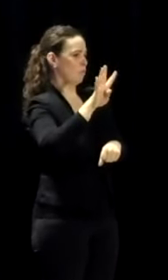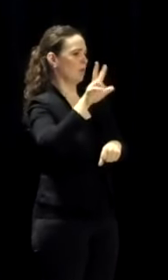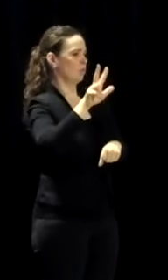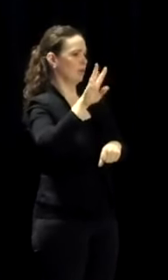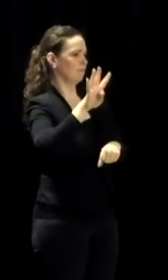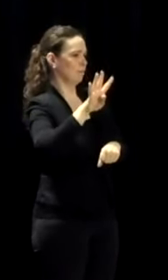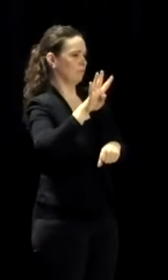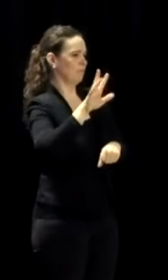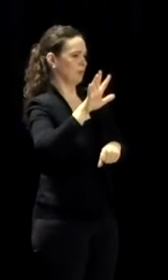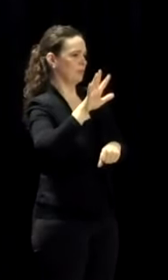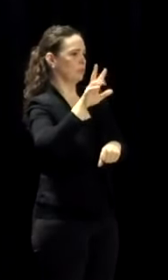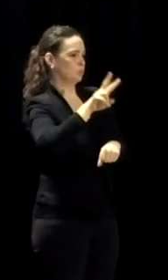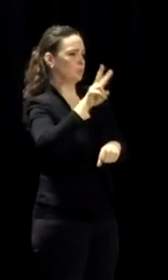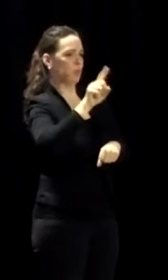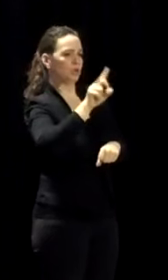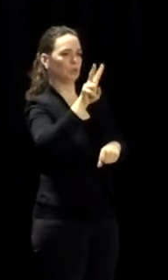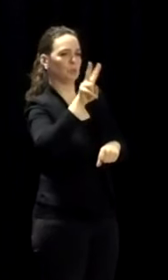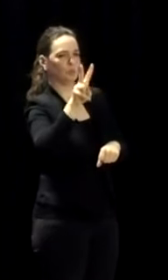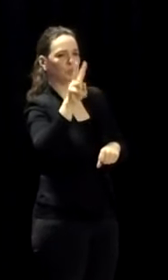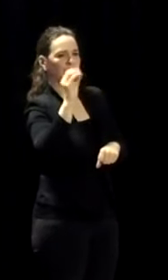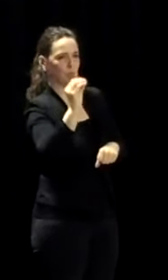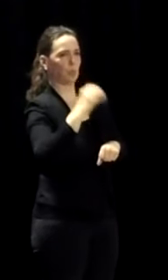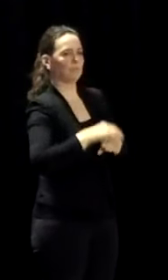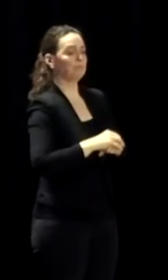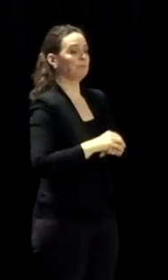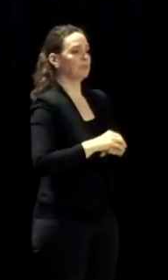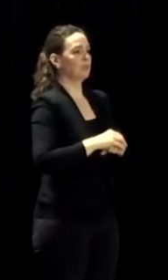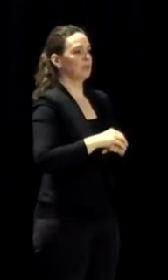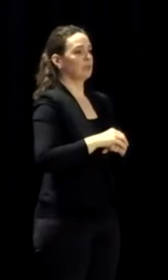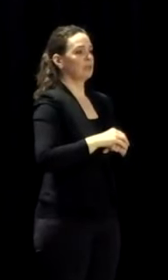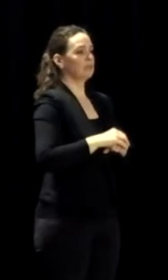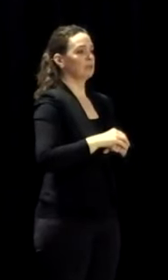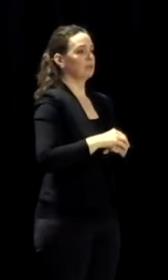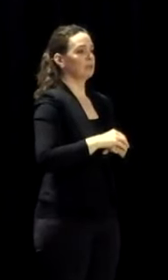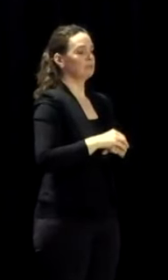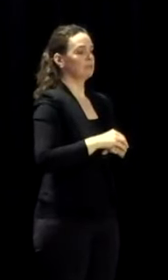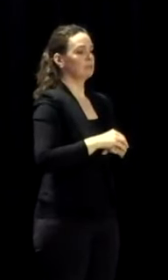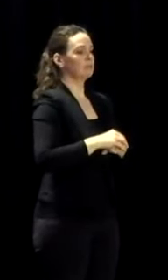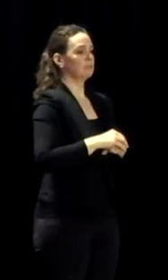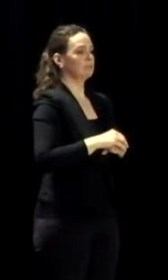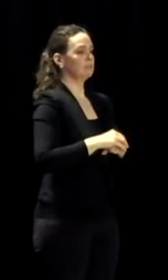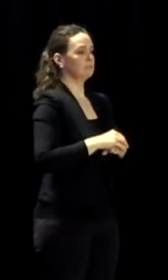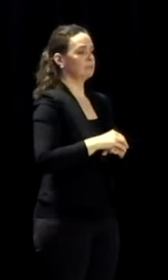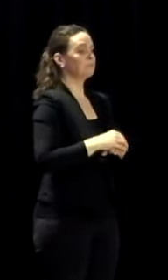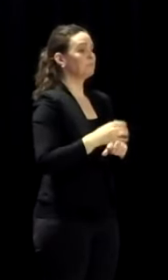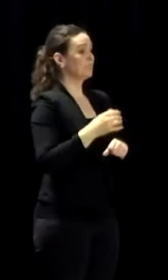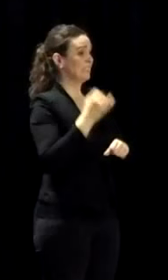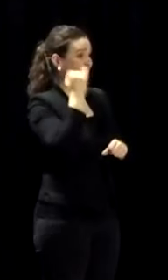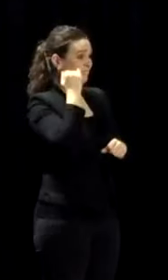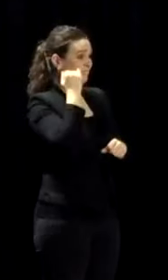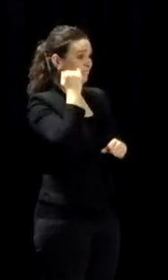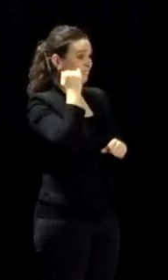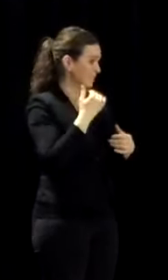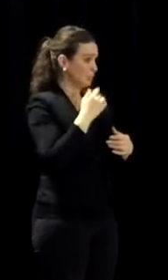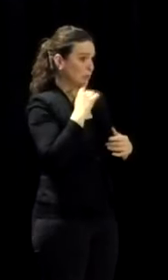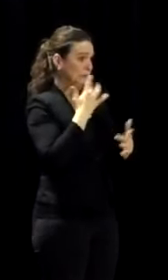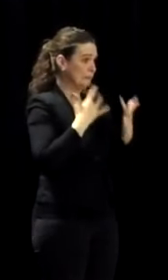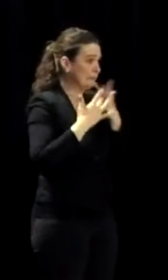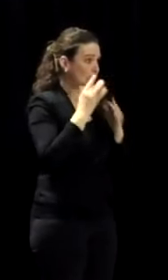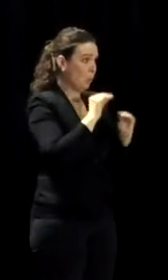315-435-1220. If you're in a bind, we have slots available for you. You can call that number with child, and then we will help get